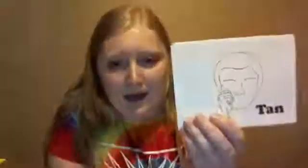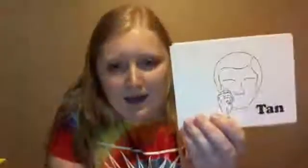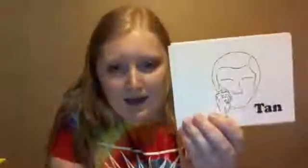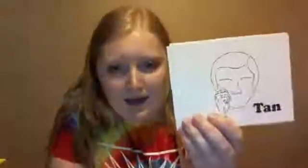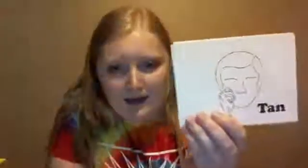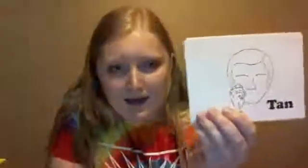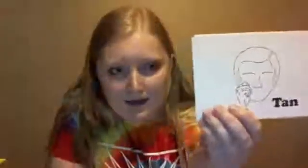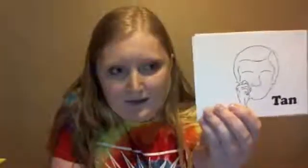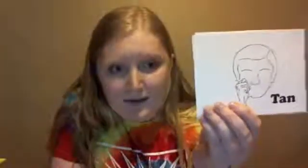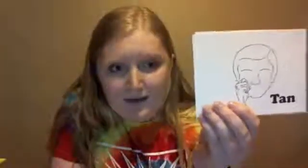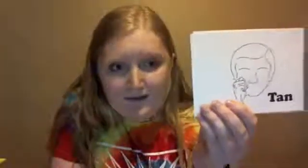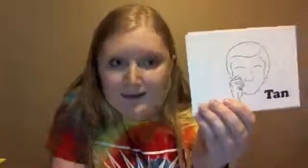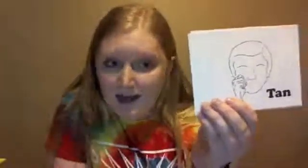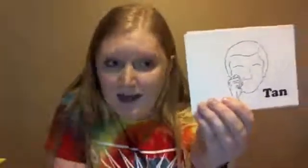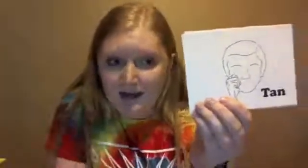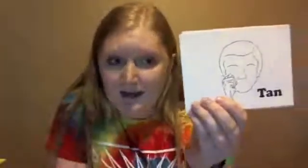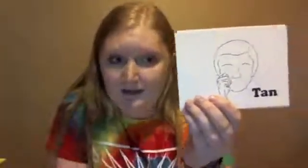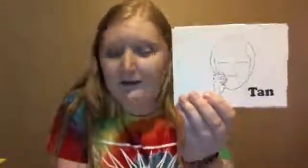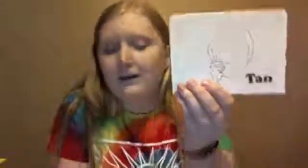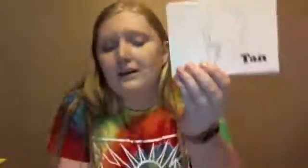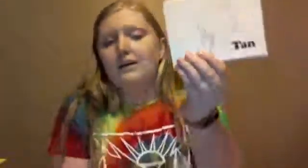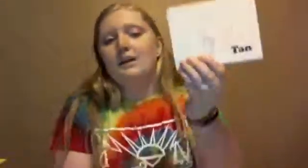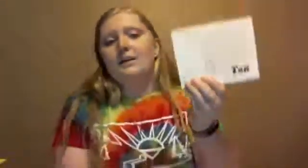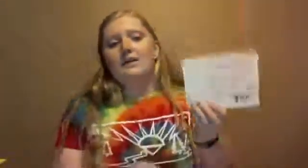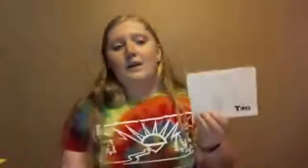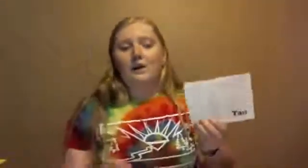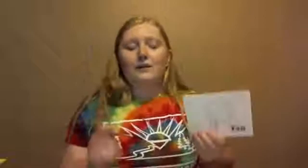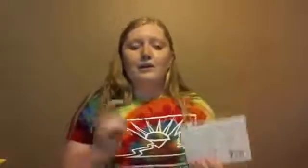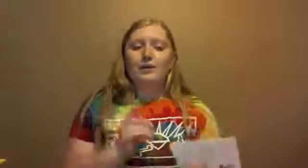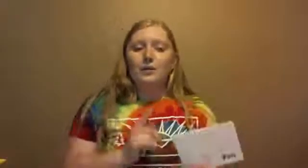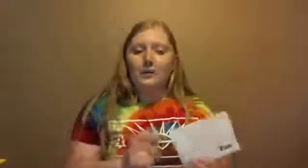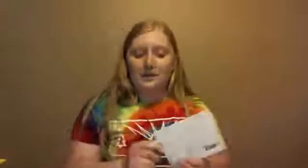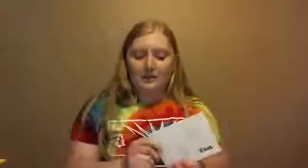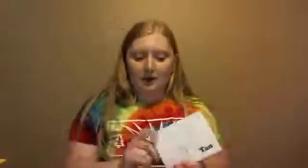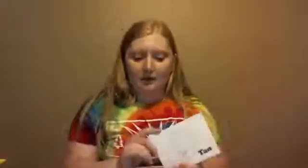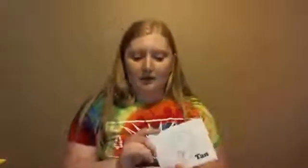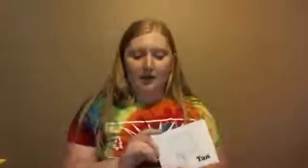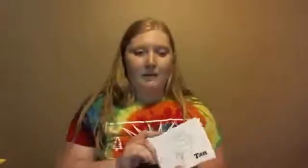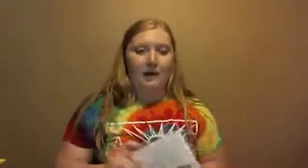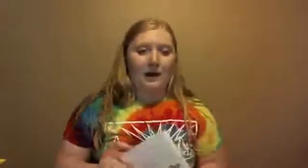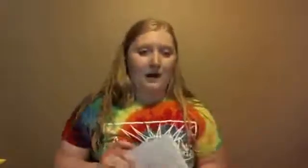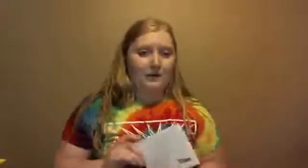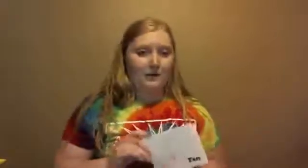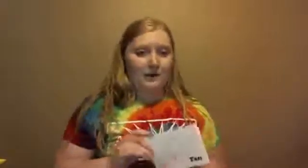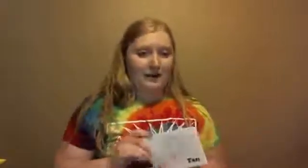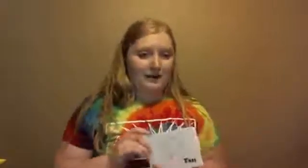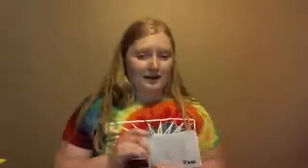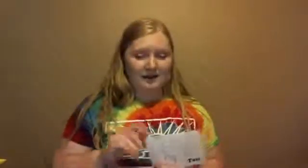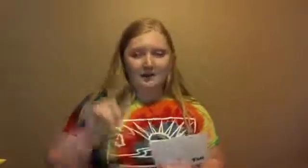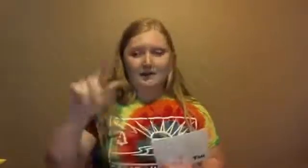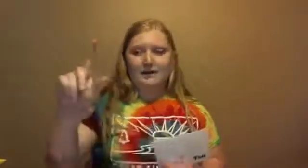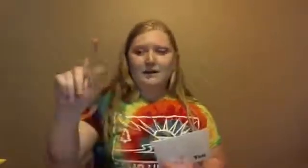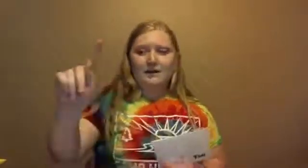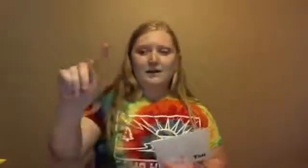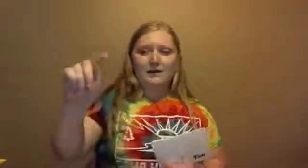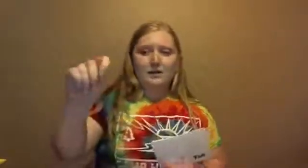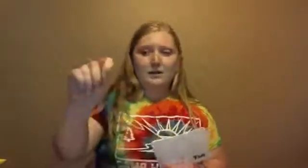Okay, and next we have tan. So if you remember from our alphabet lesson, so you make